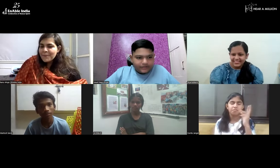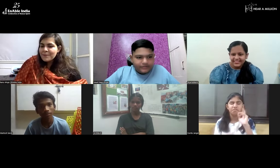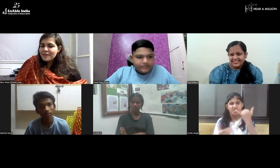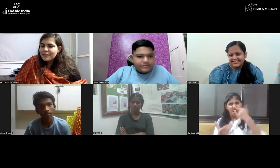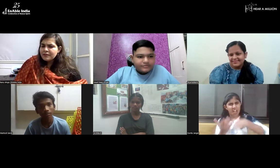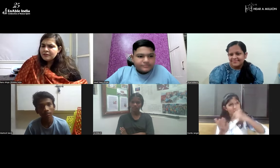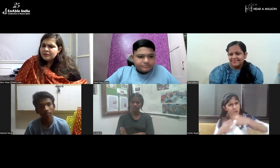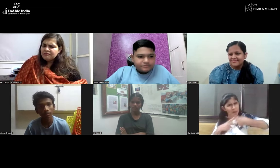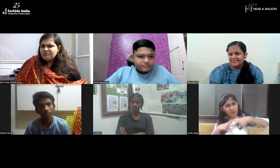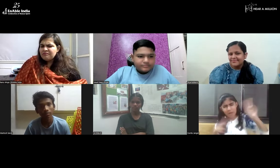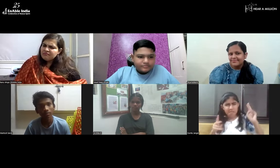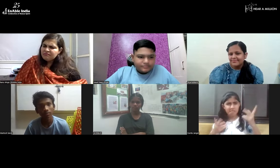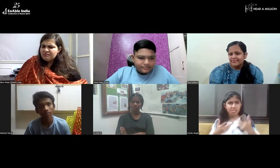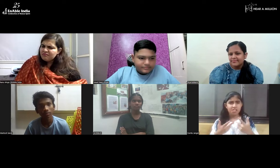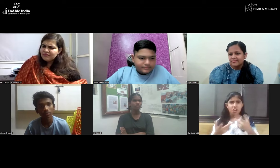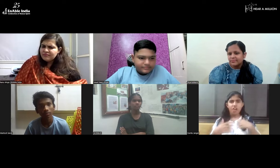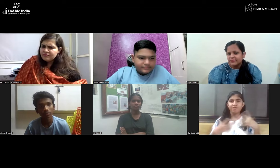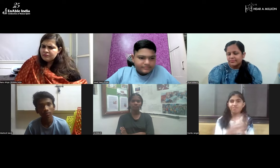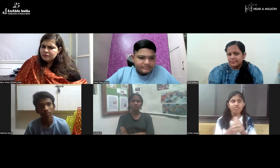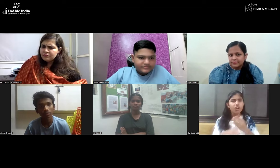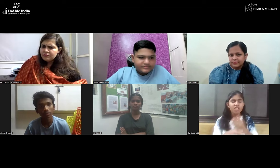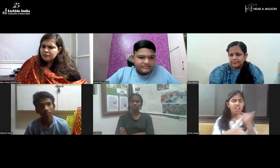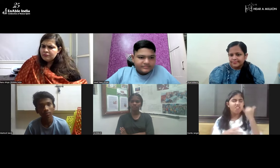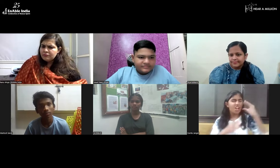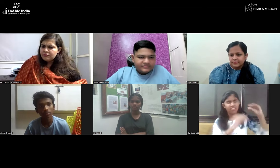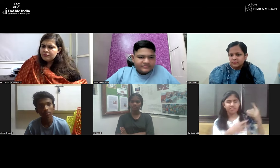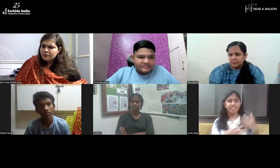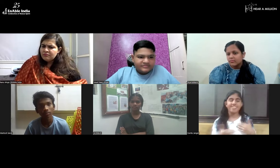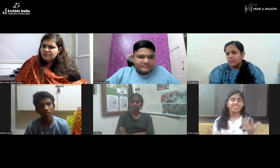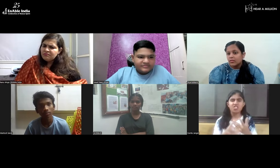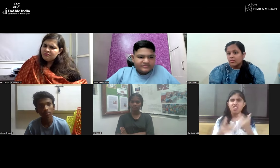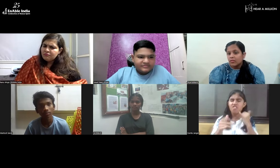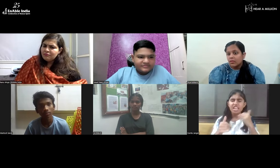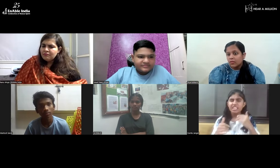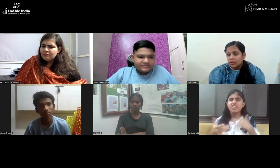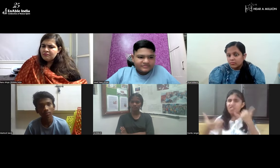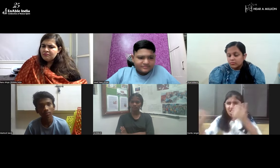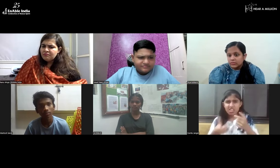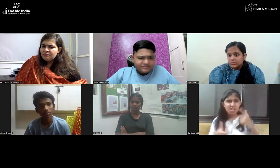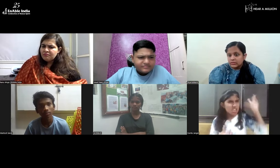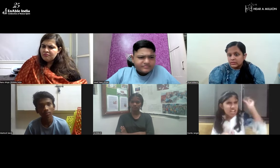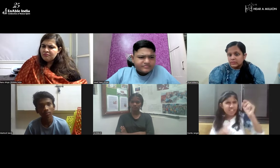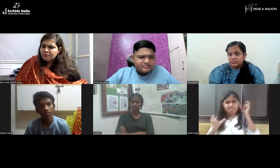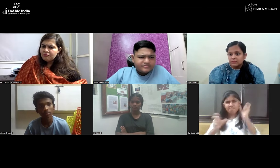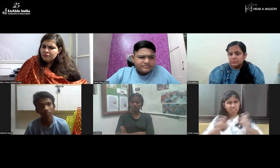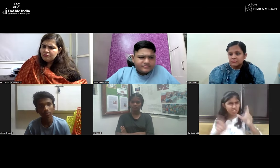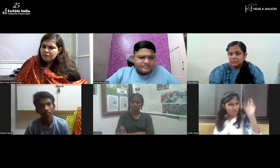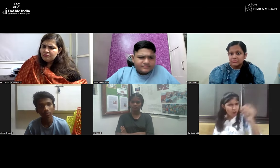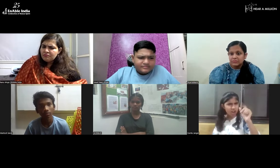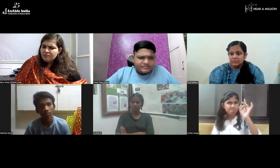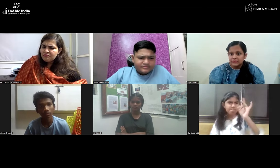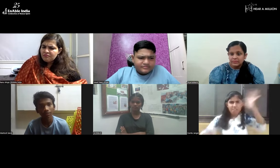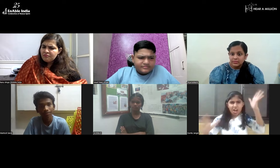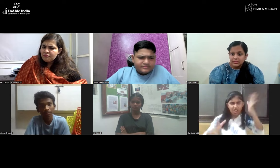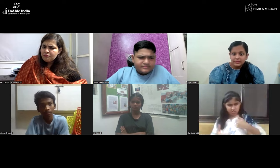friendly, hugging us tightly or playing with our cheeks, so yeah, that's a bad touch. So that's called bad touch. So you